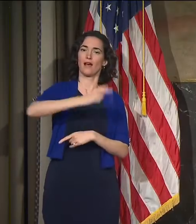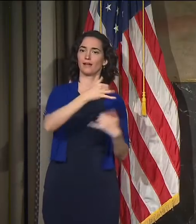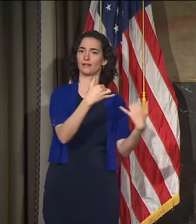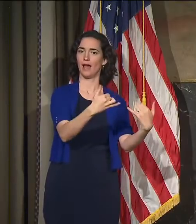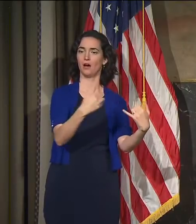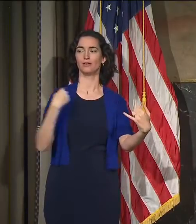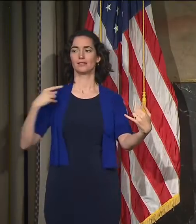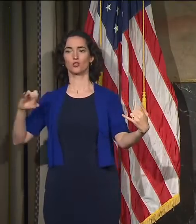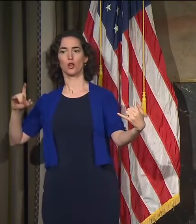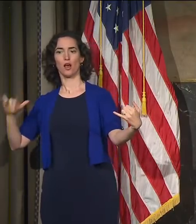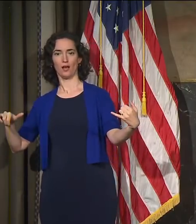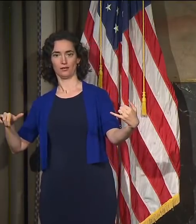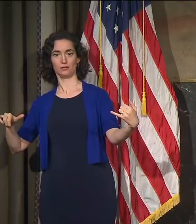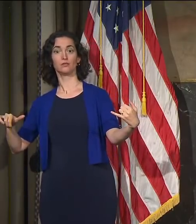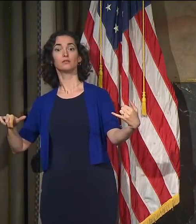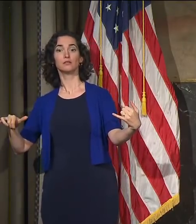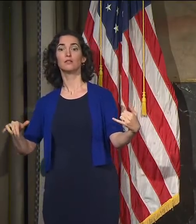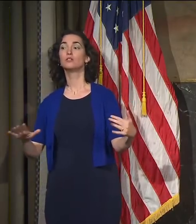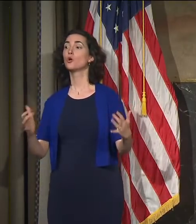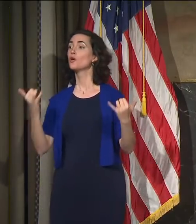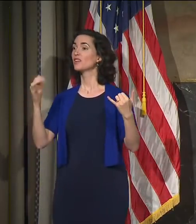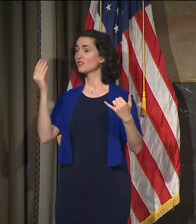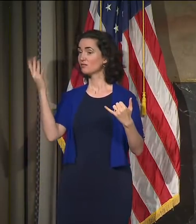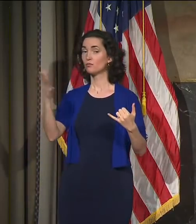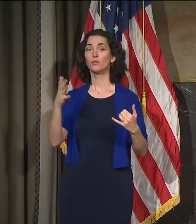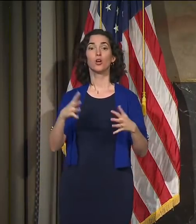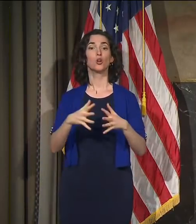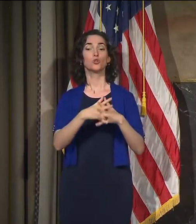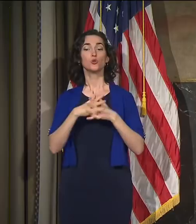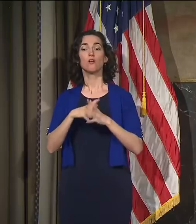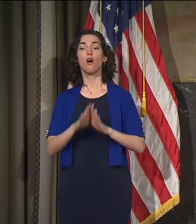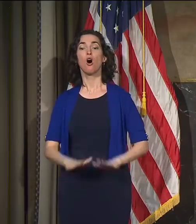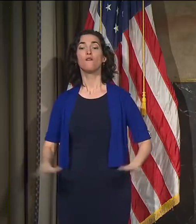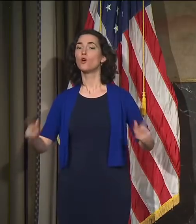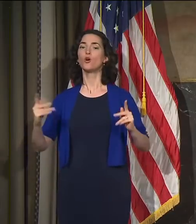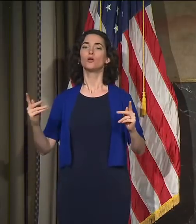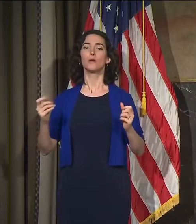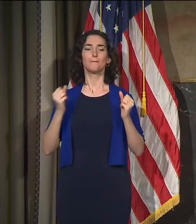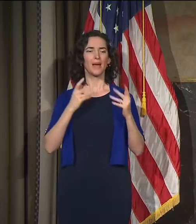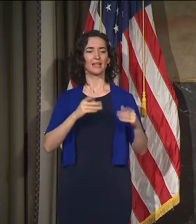that COVID is now the leading cause of death in the United States of America.